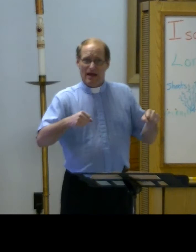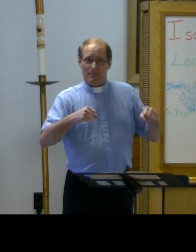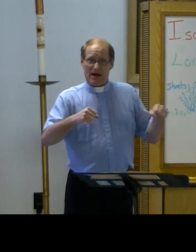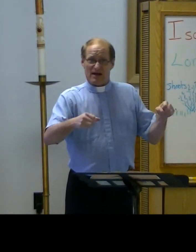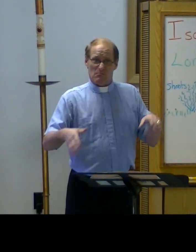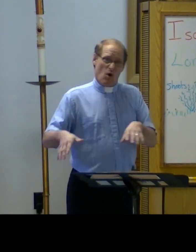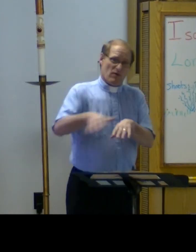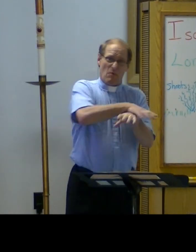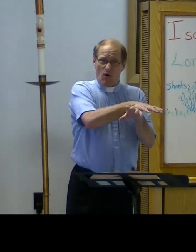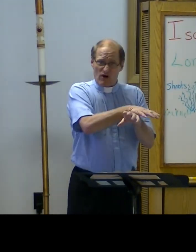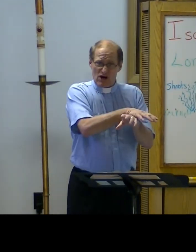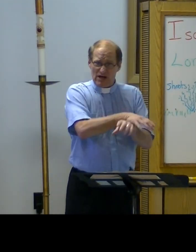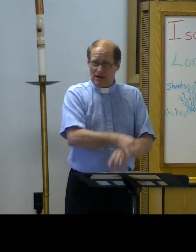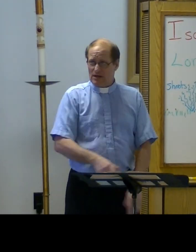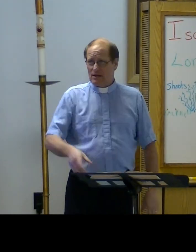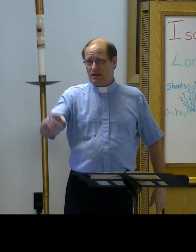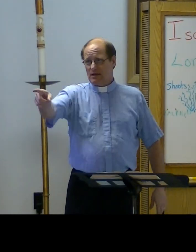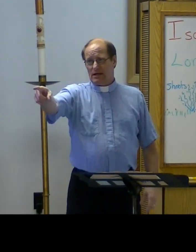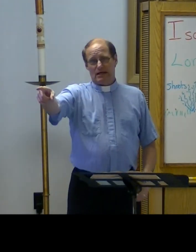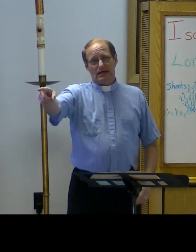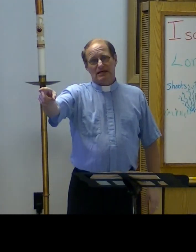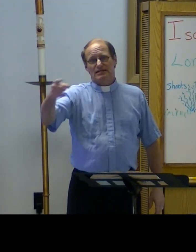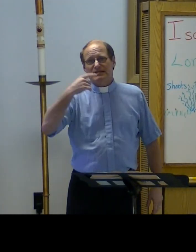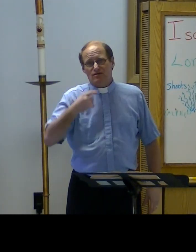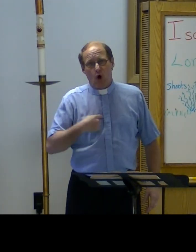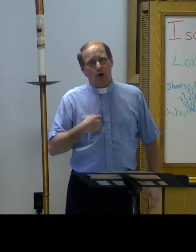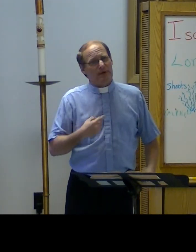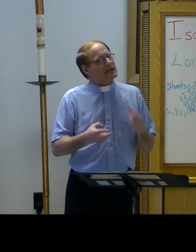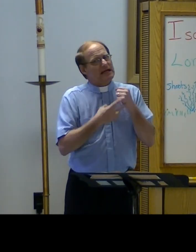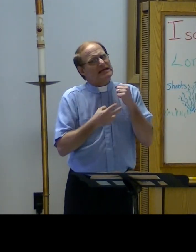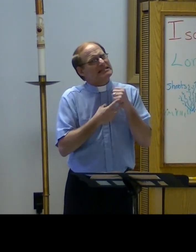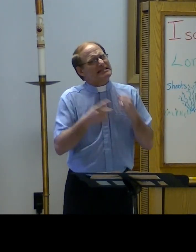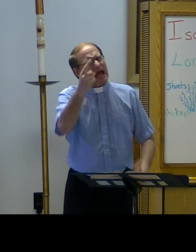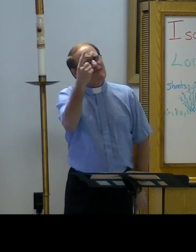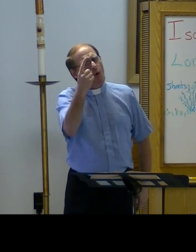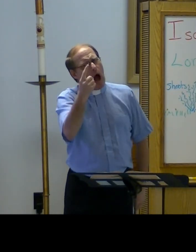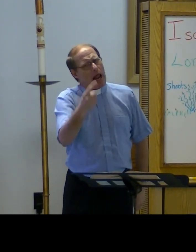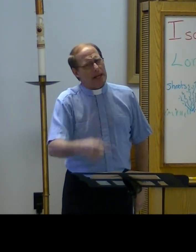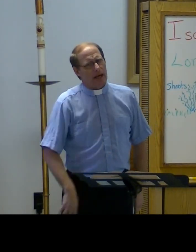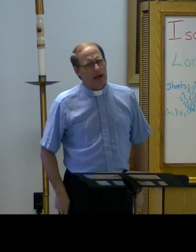am I going to mow them over? Some. She told me, save one.